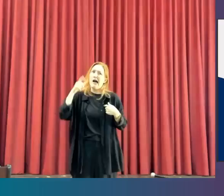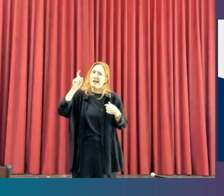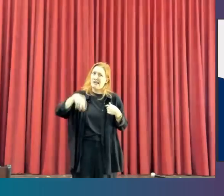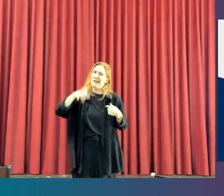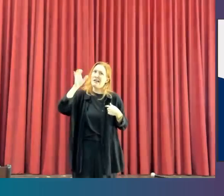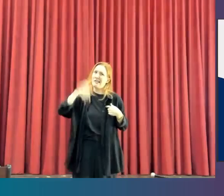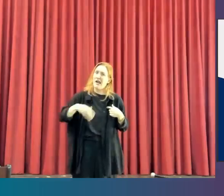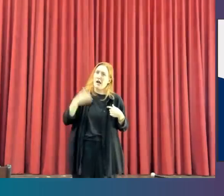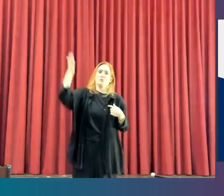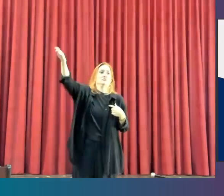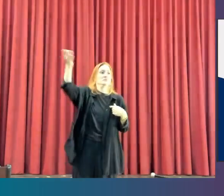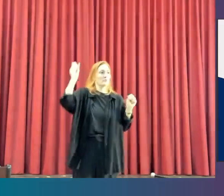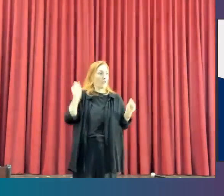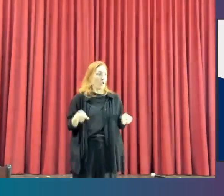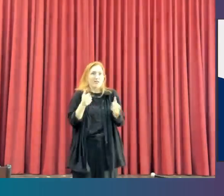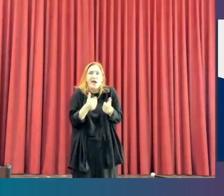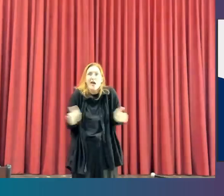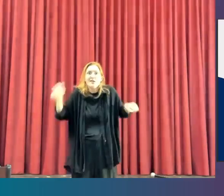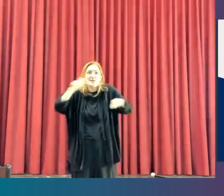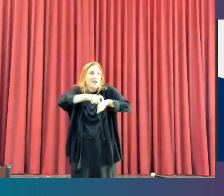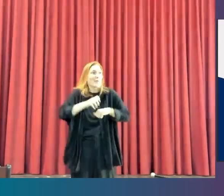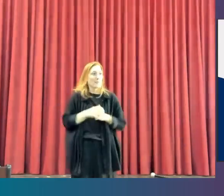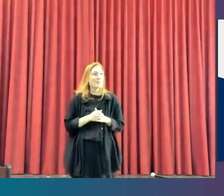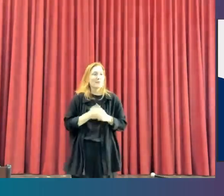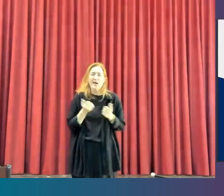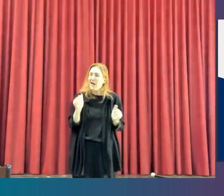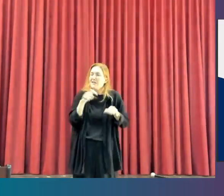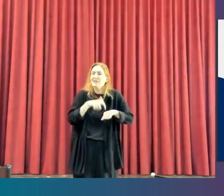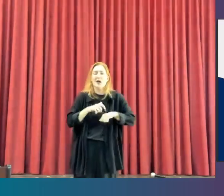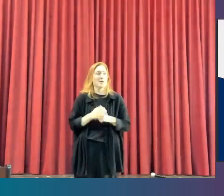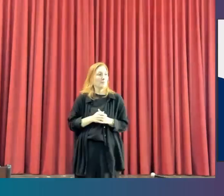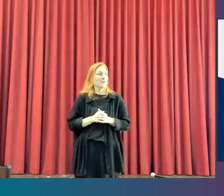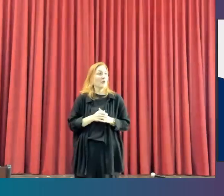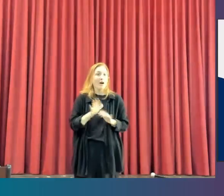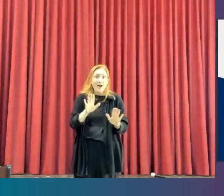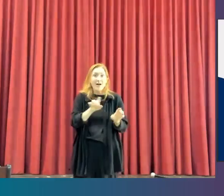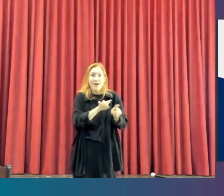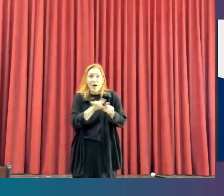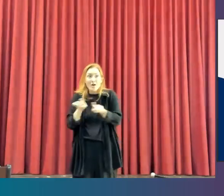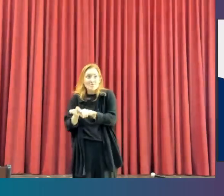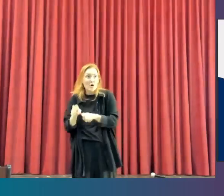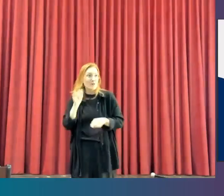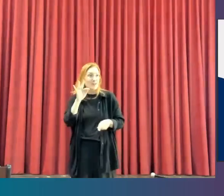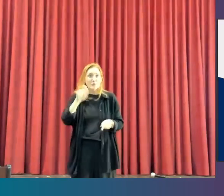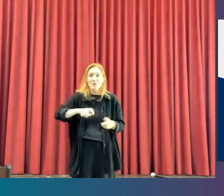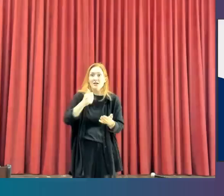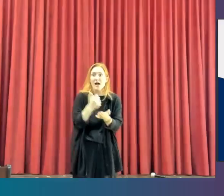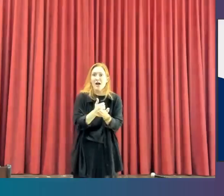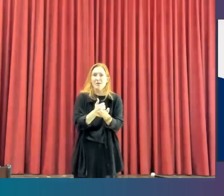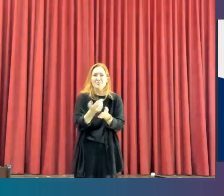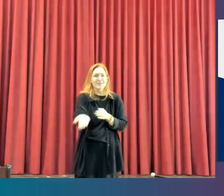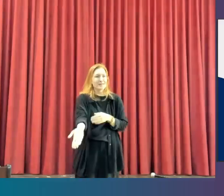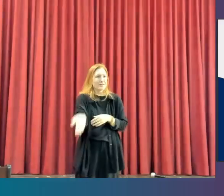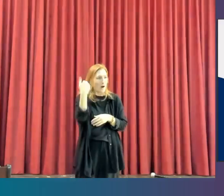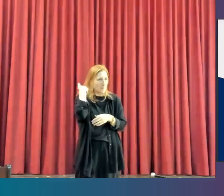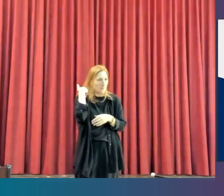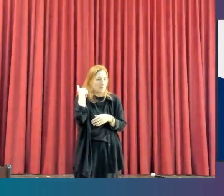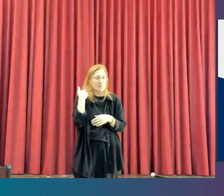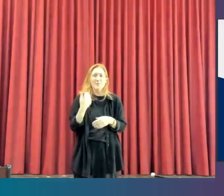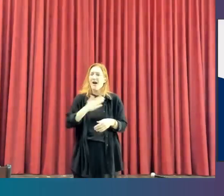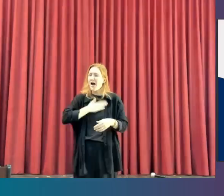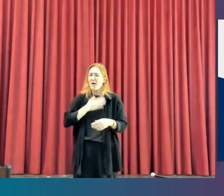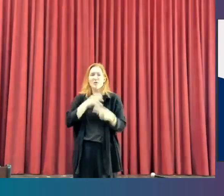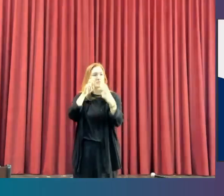And this, once again, this whole process is something we can really help you with. Our housing counselors are ready to assist with.